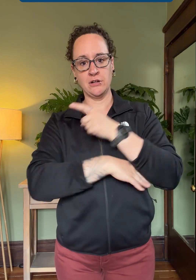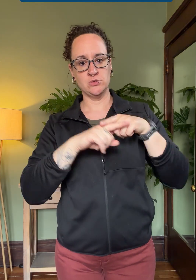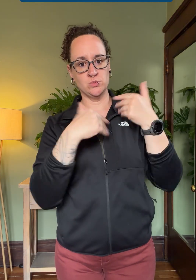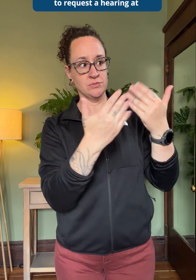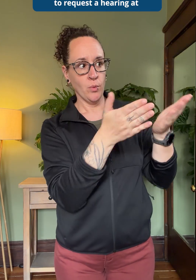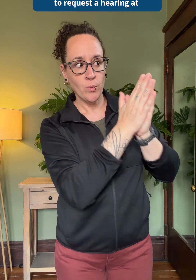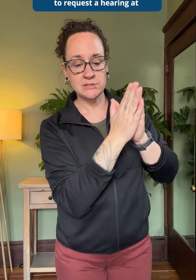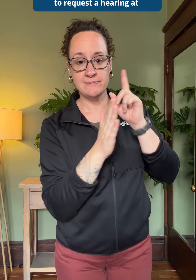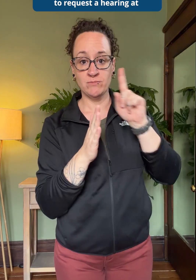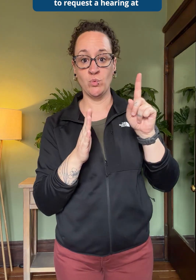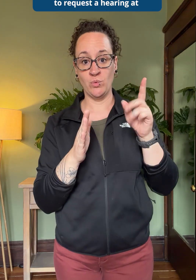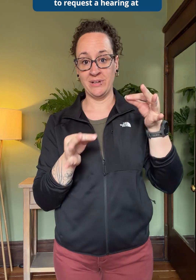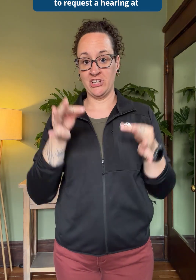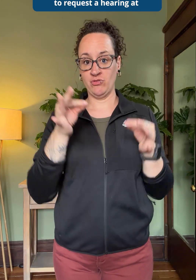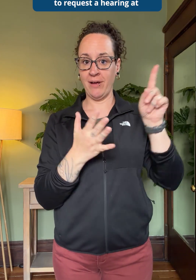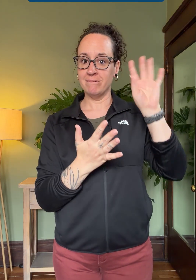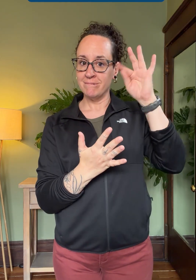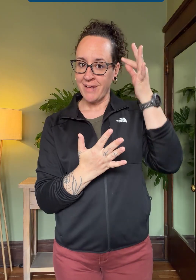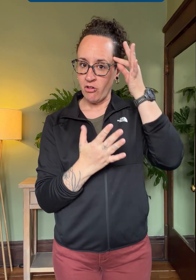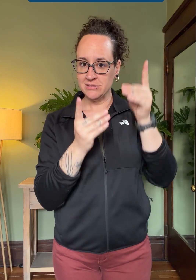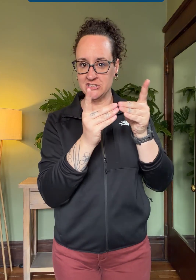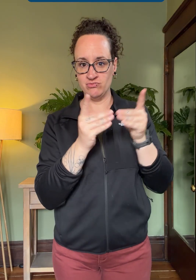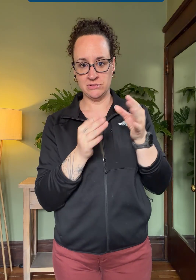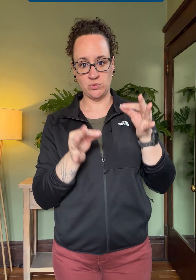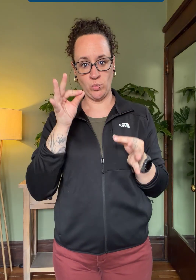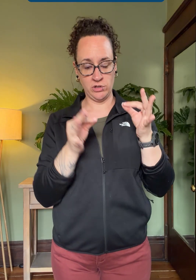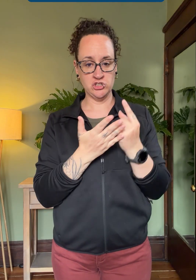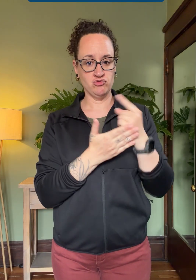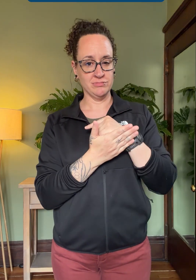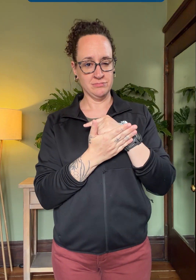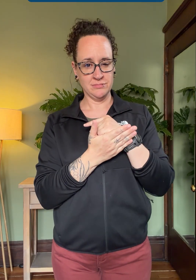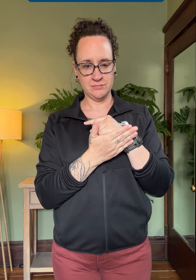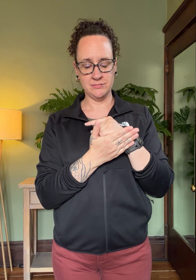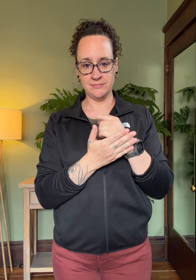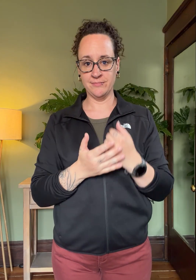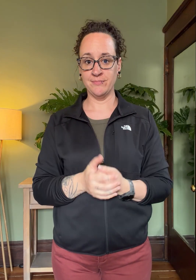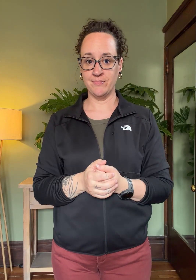after receiving the decision to request a hearing at the Federal District Court Judicial Review.